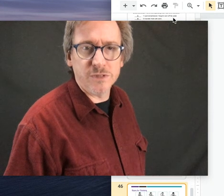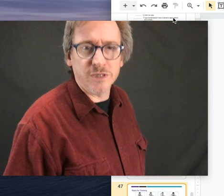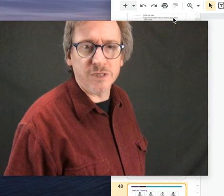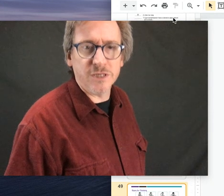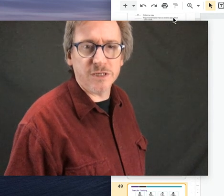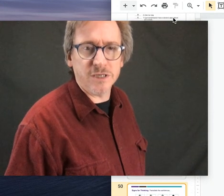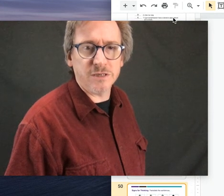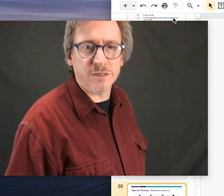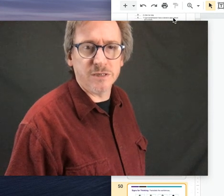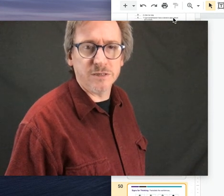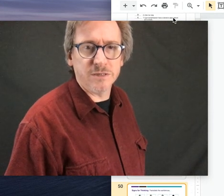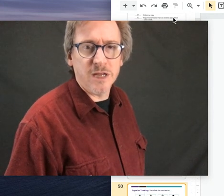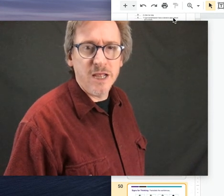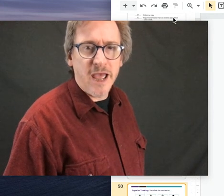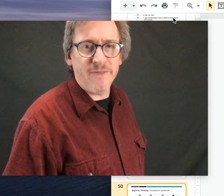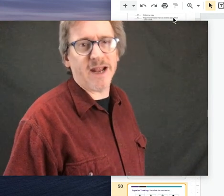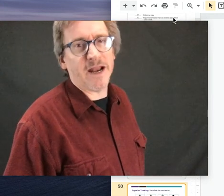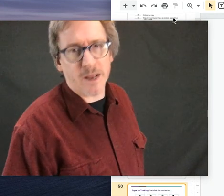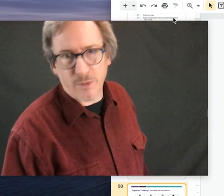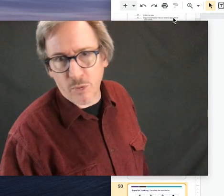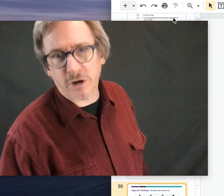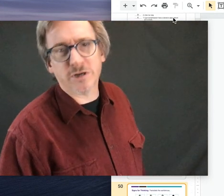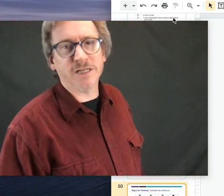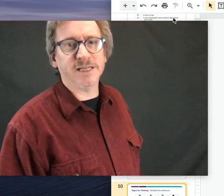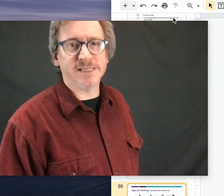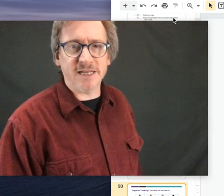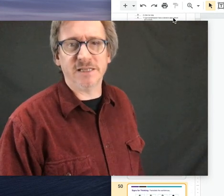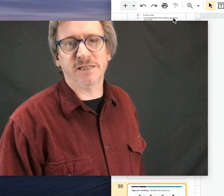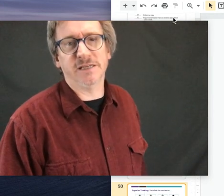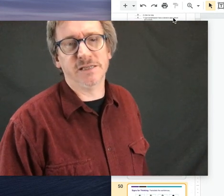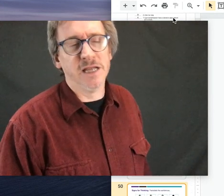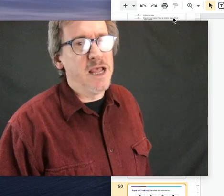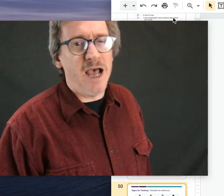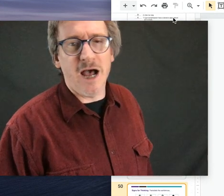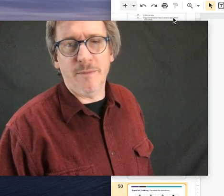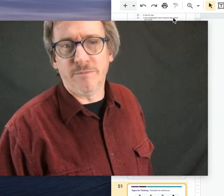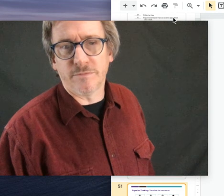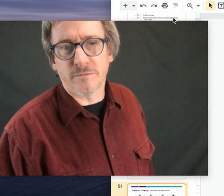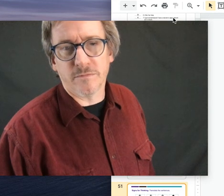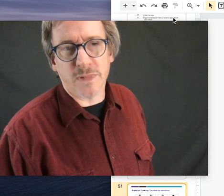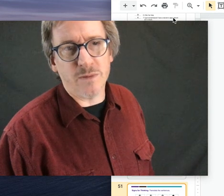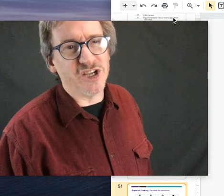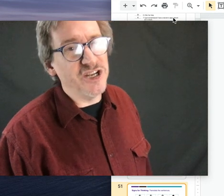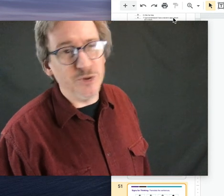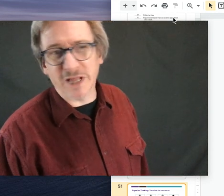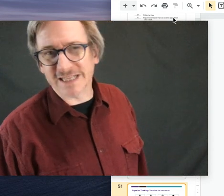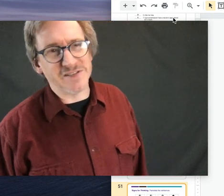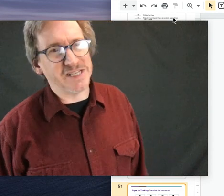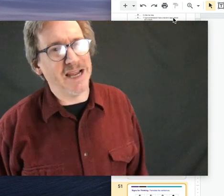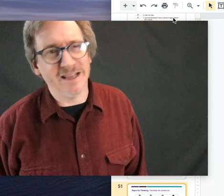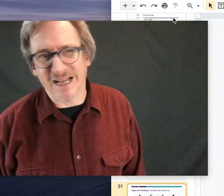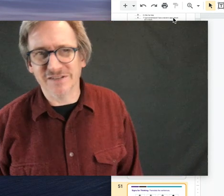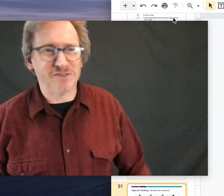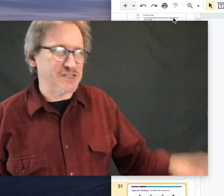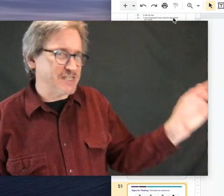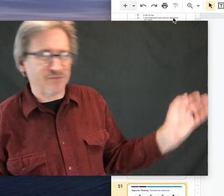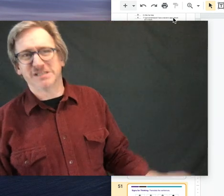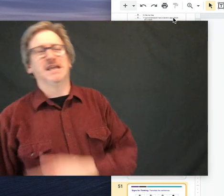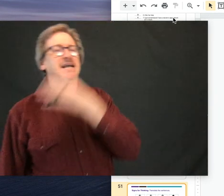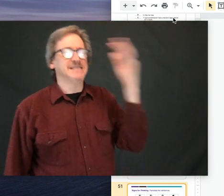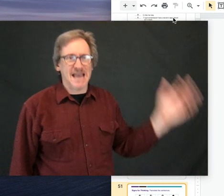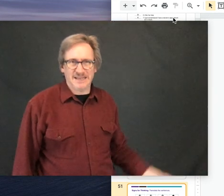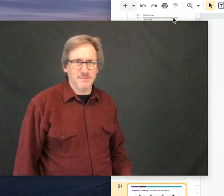those. And then I got a couple more, translate the sentences. I was going to do lots of just